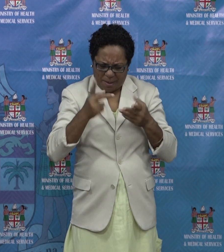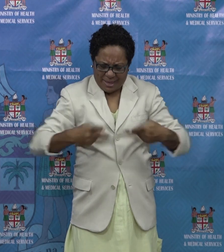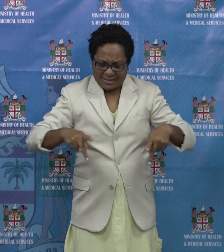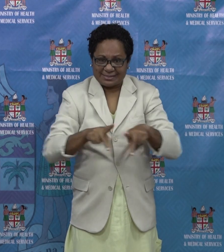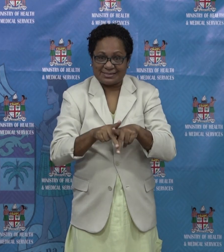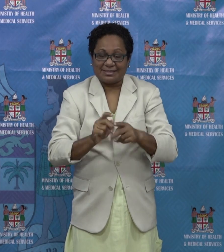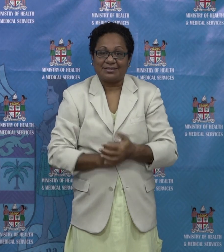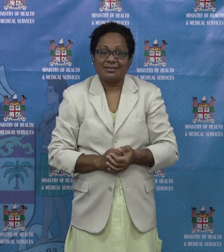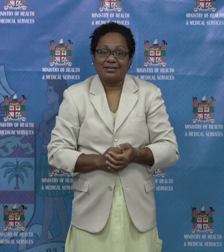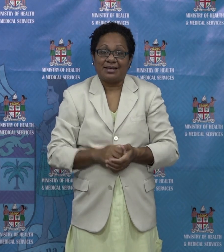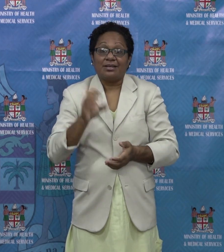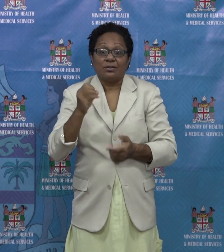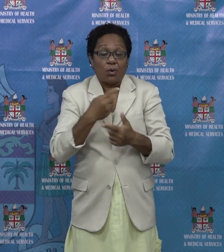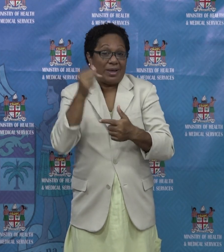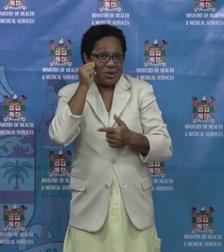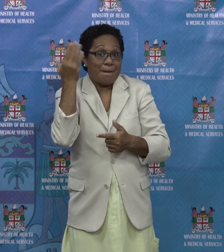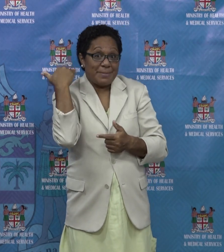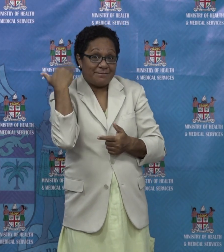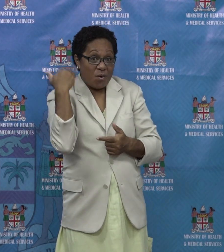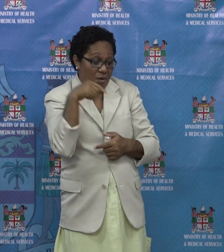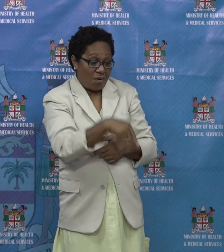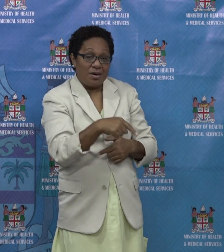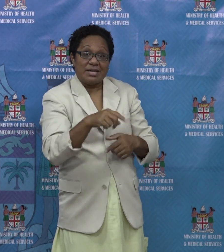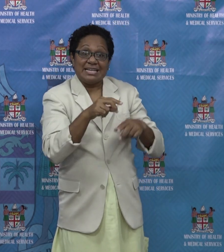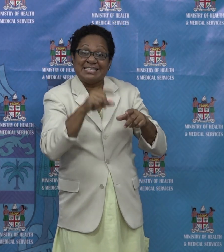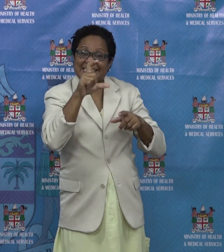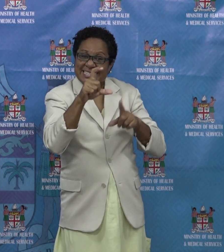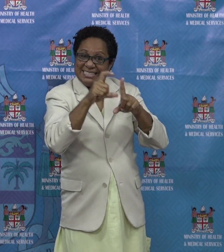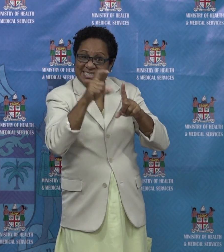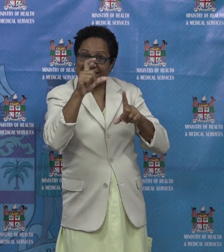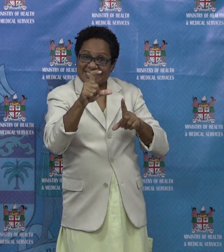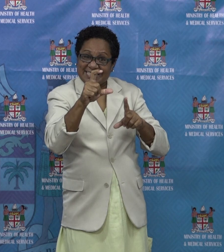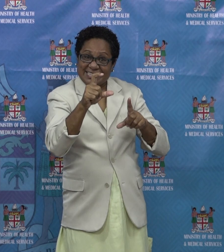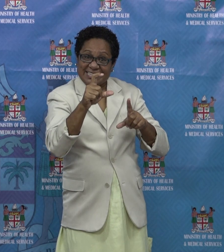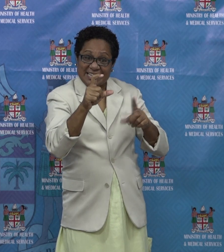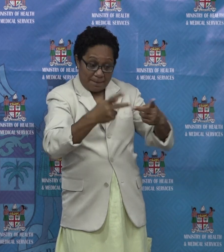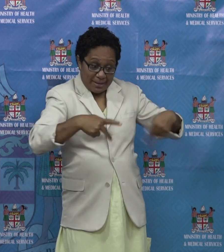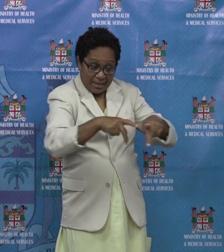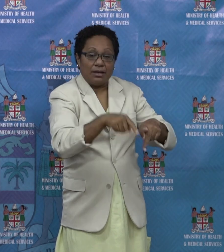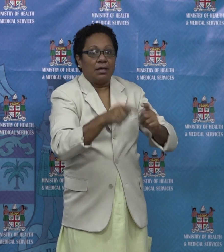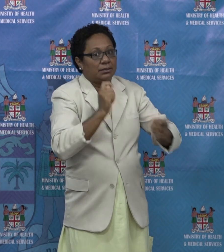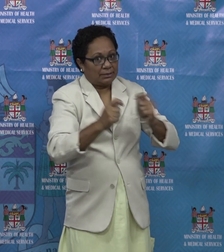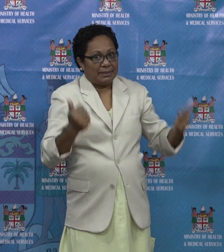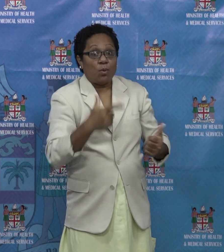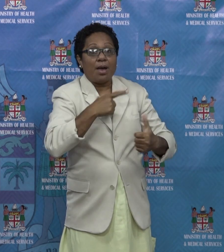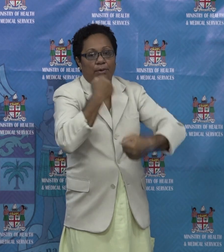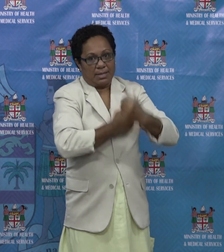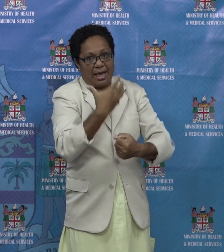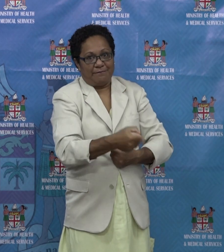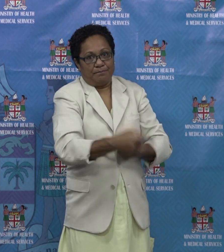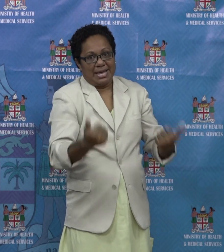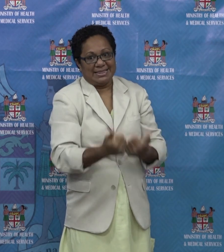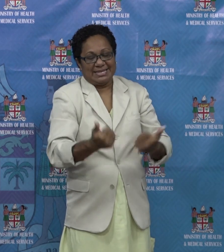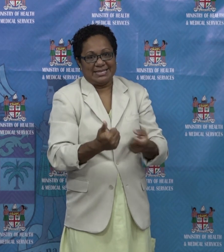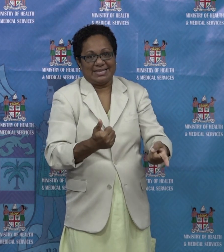Nevertheless, we do know that Fiji CDC was doing the bulk of testing simply because we have more of the GeneXpert machines, because we